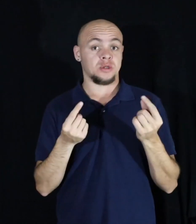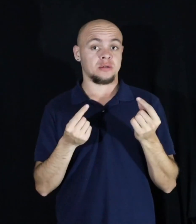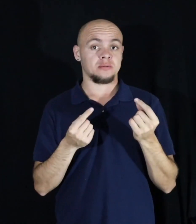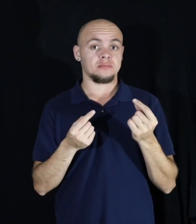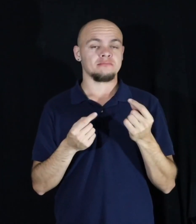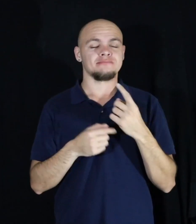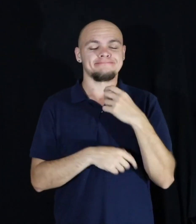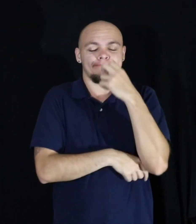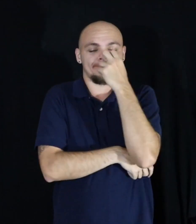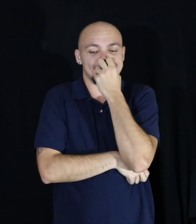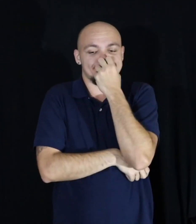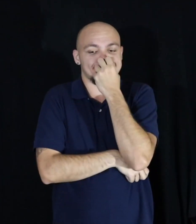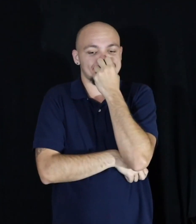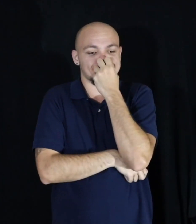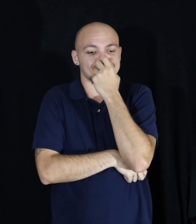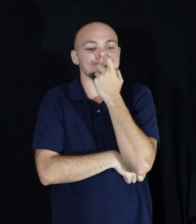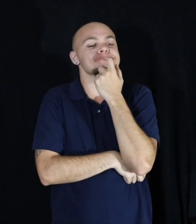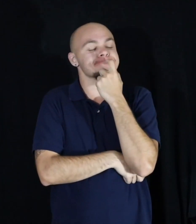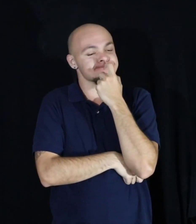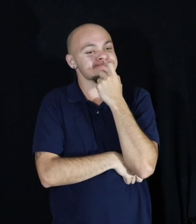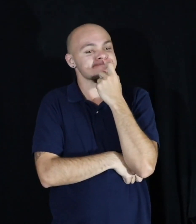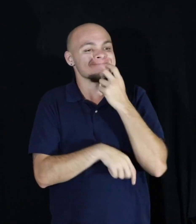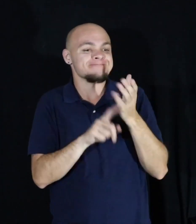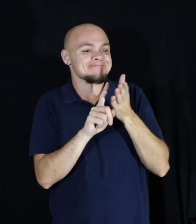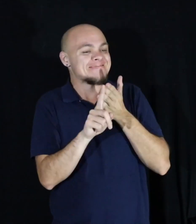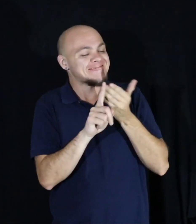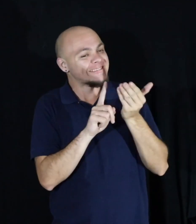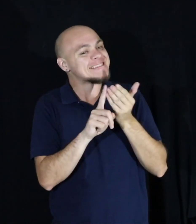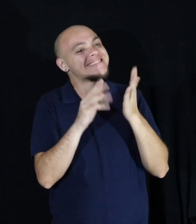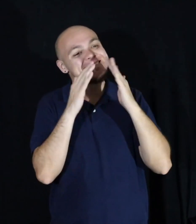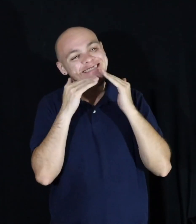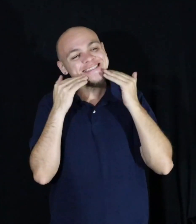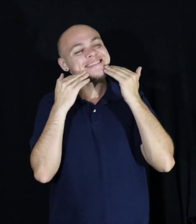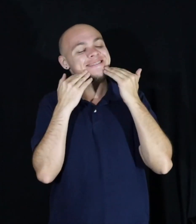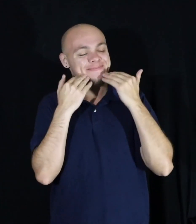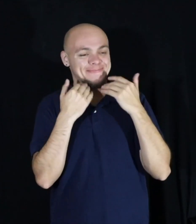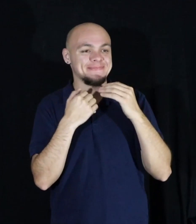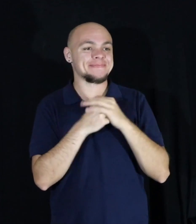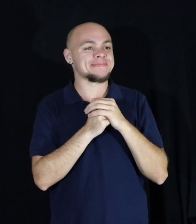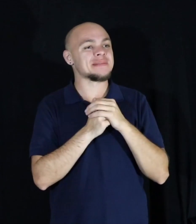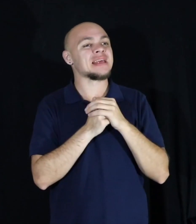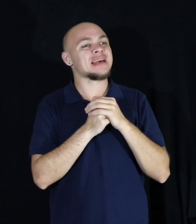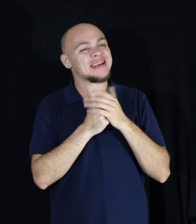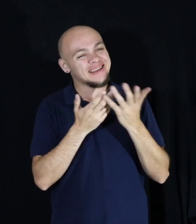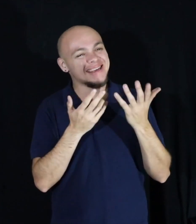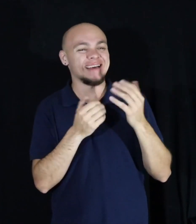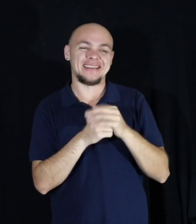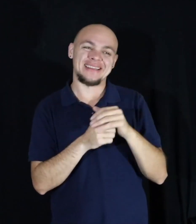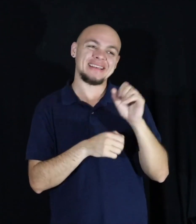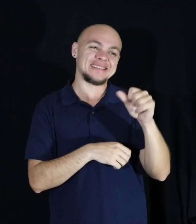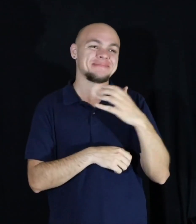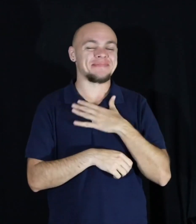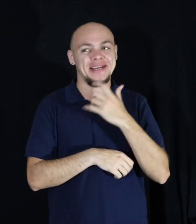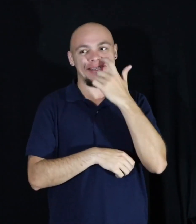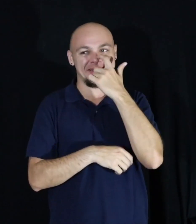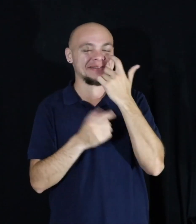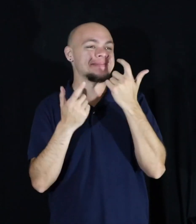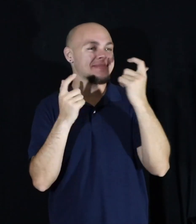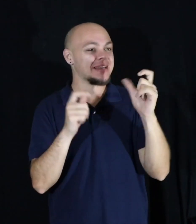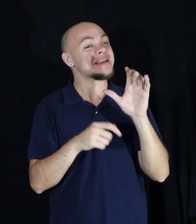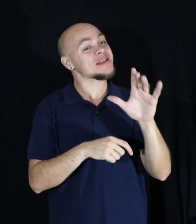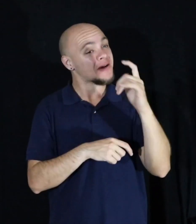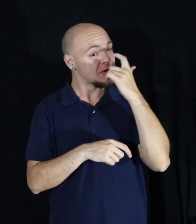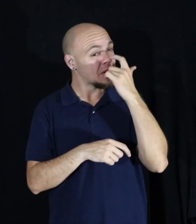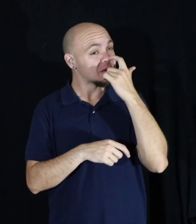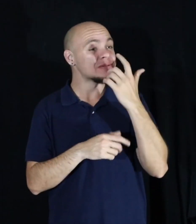your tongue, turn the charm on, smile, and say something nice back to them. Like, "Yes, I know my nose is big. Your nose is